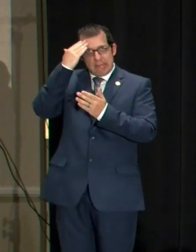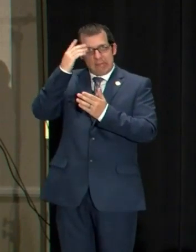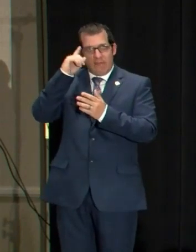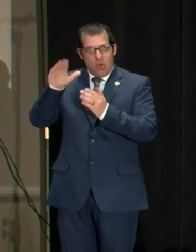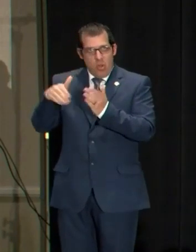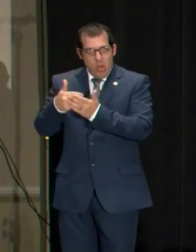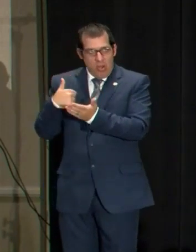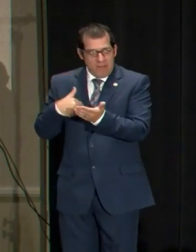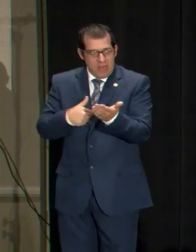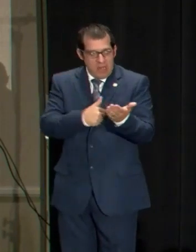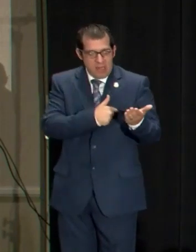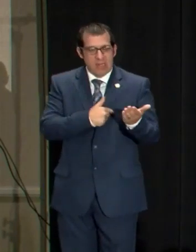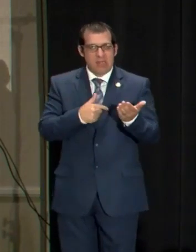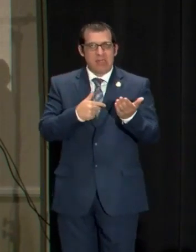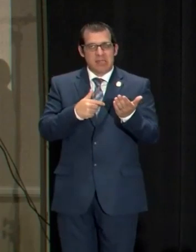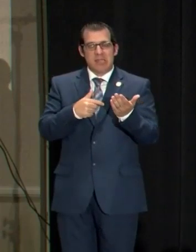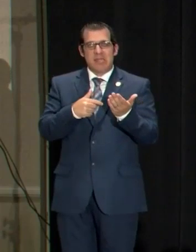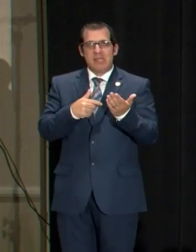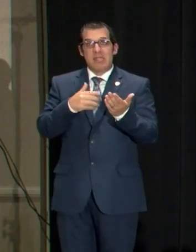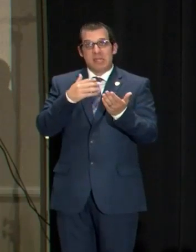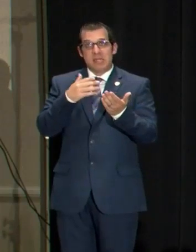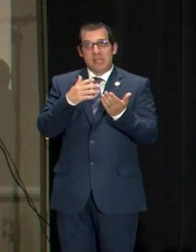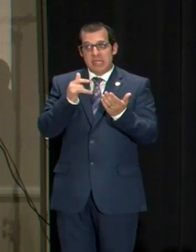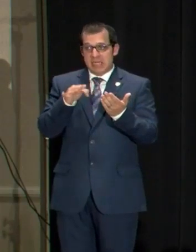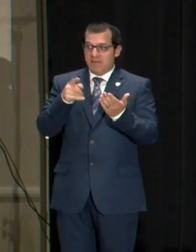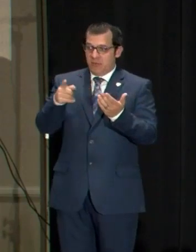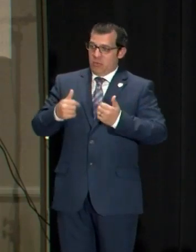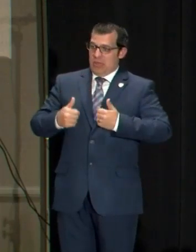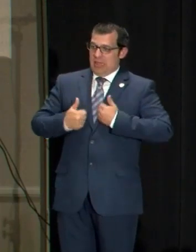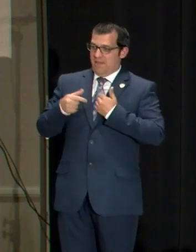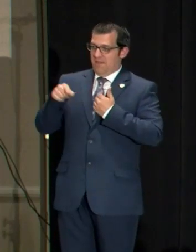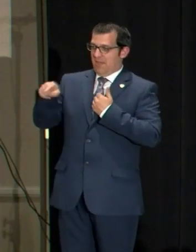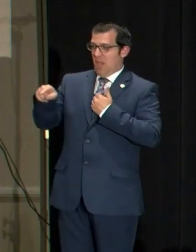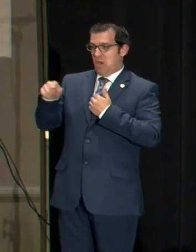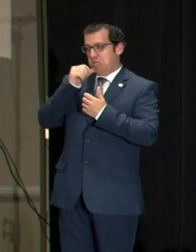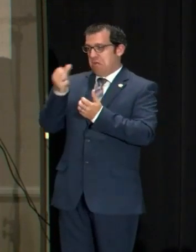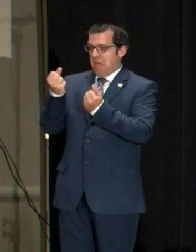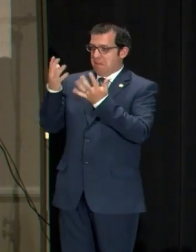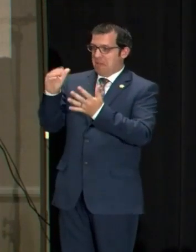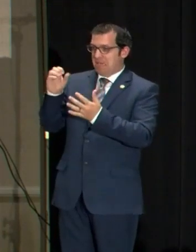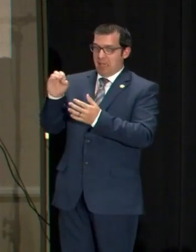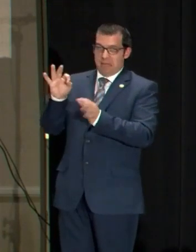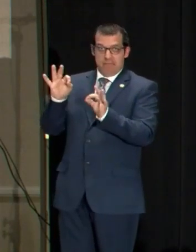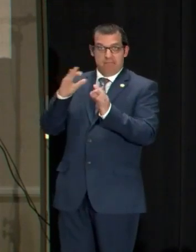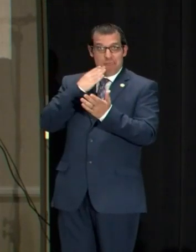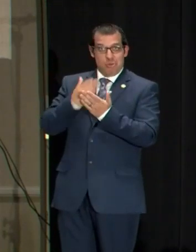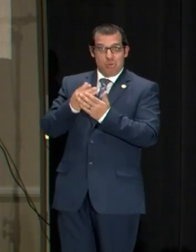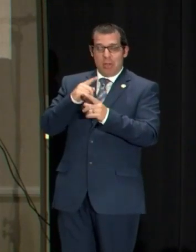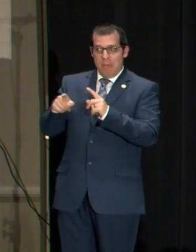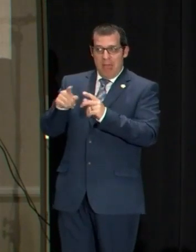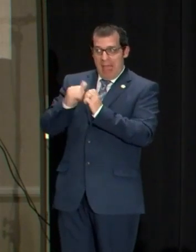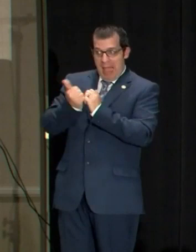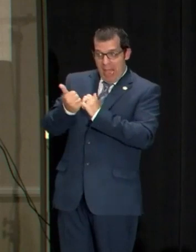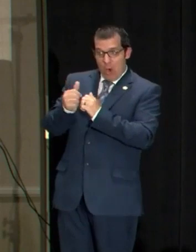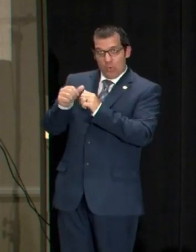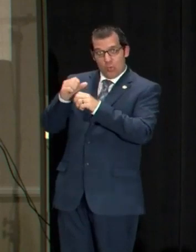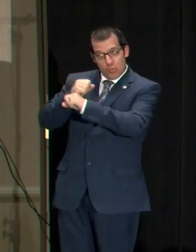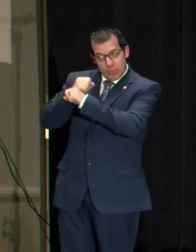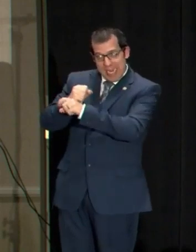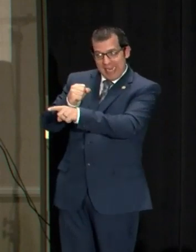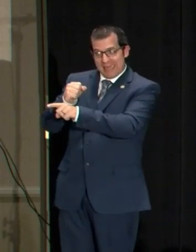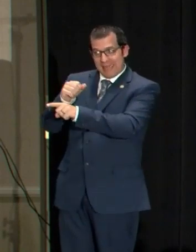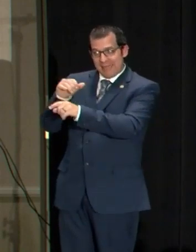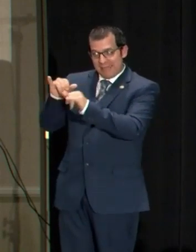us that it's good if you're living in a county that hasn't had too many cases, but the only way to keep it there is